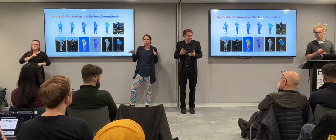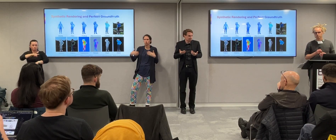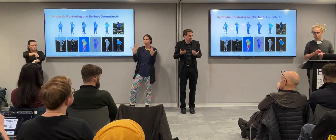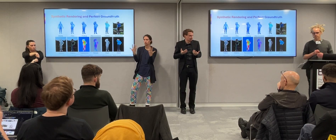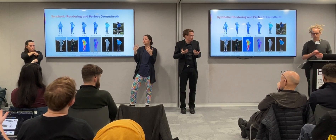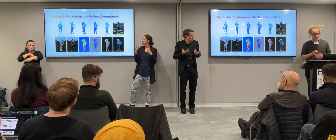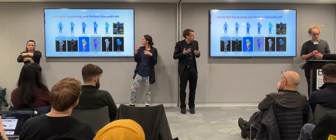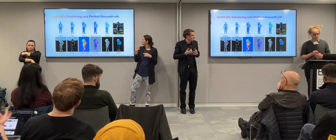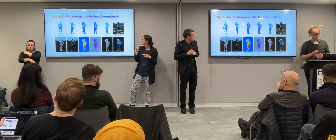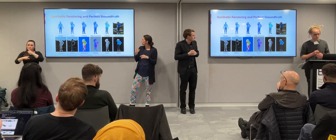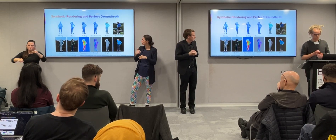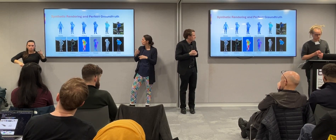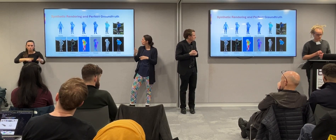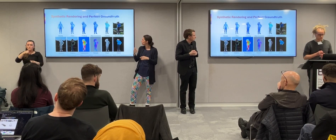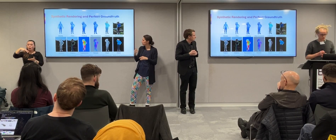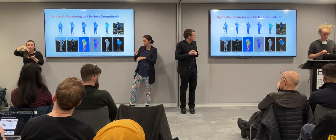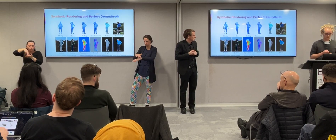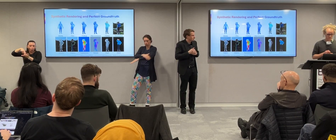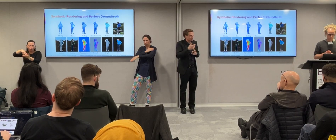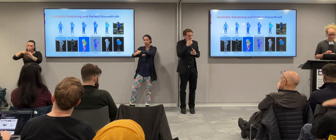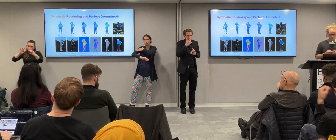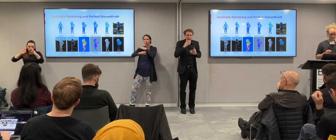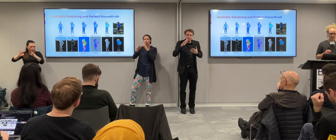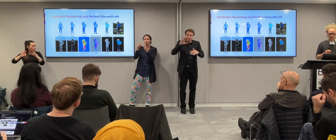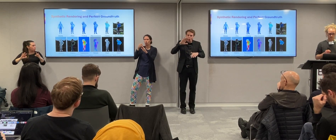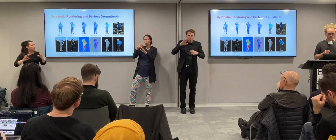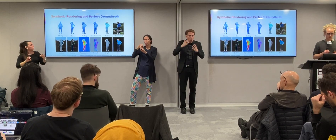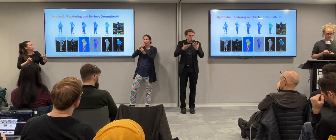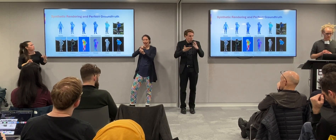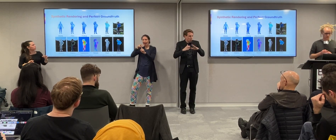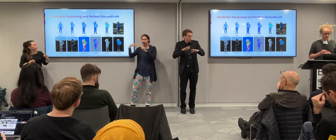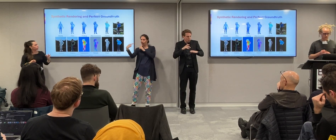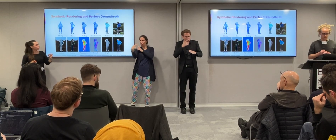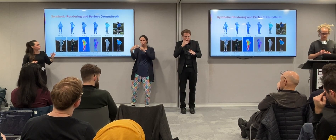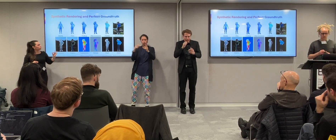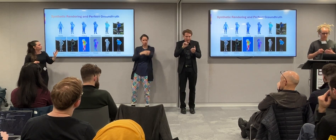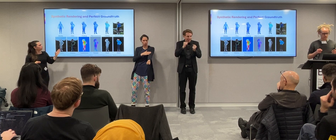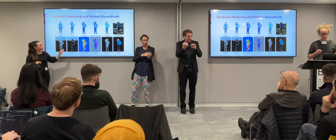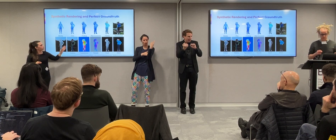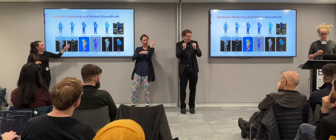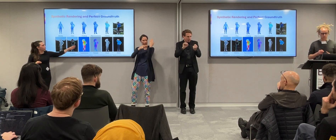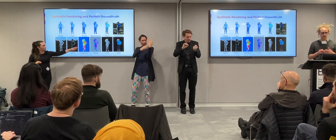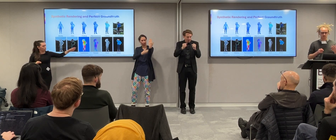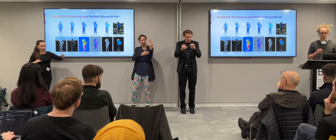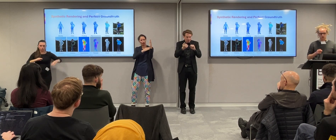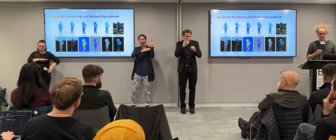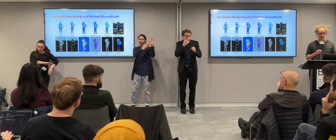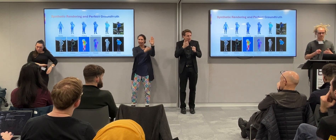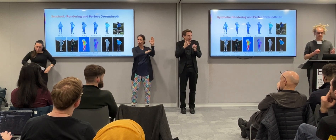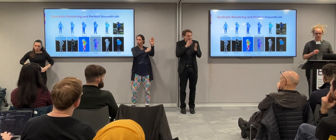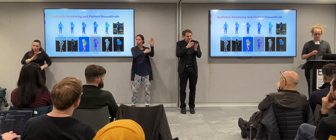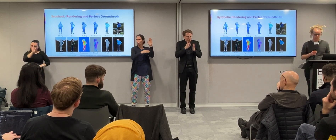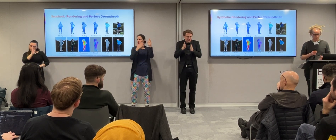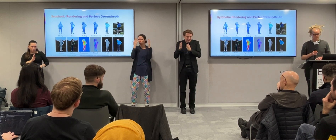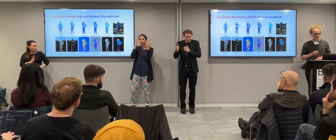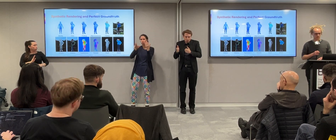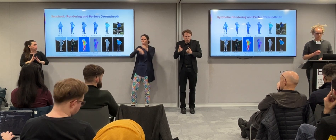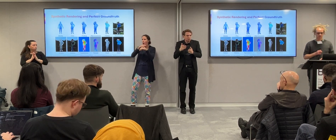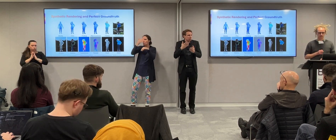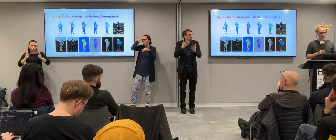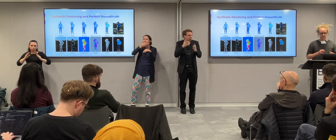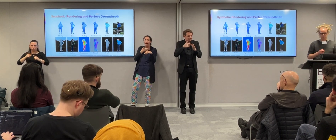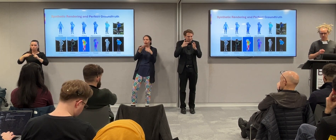the pose rotations, the angles of the body joints, segmentation masks, normal masks, depth